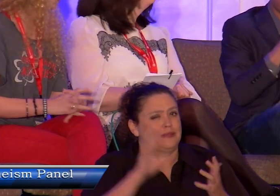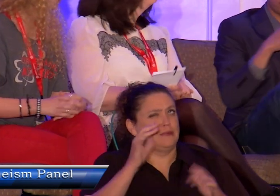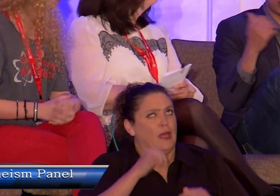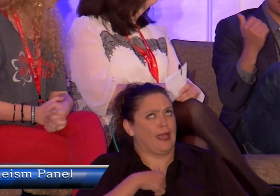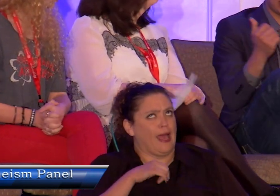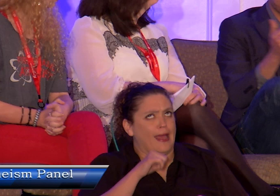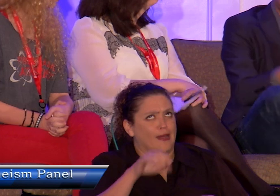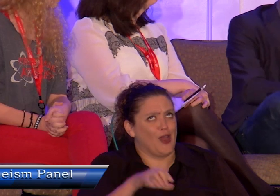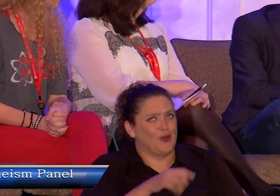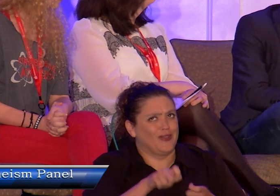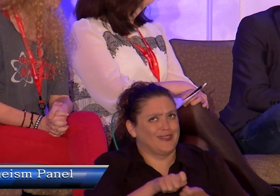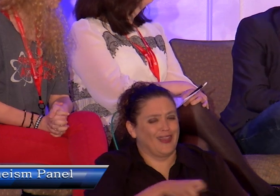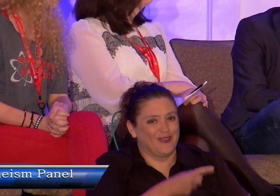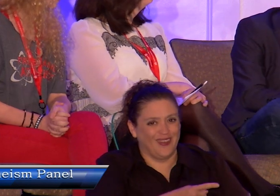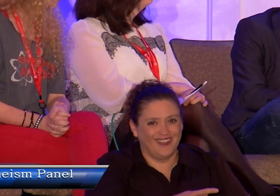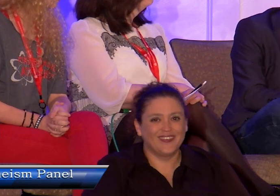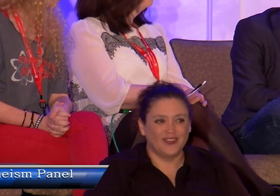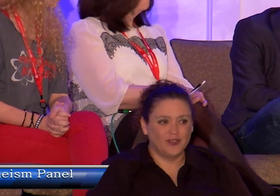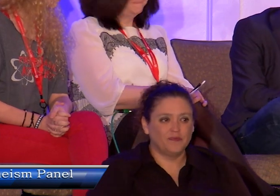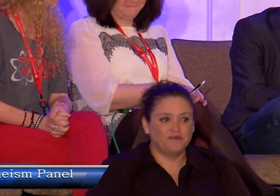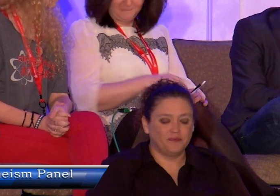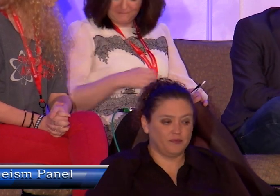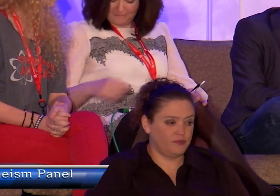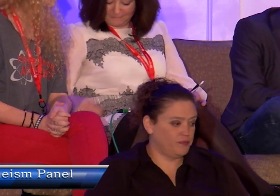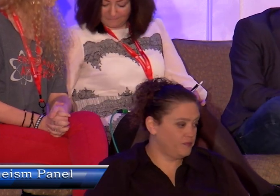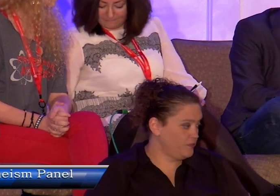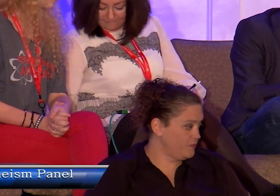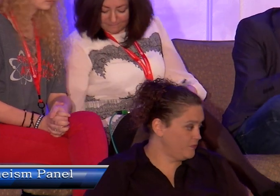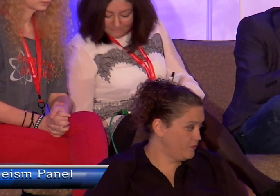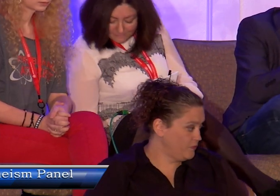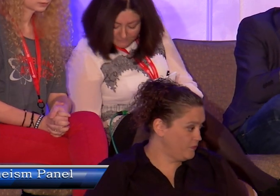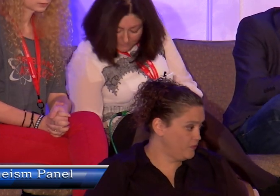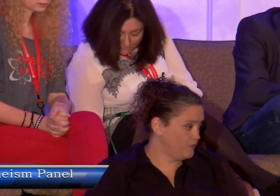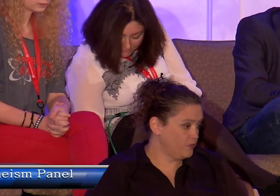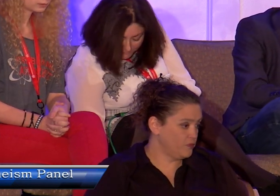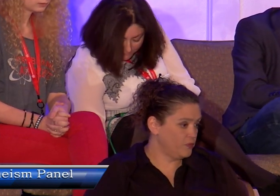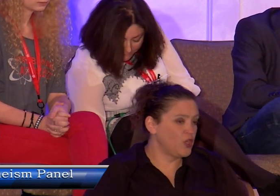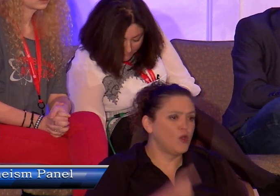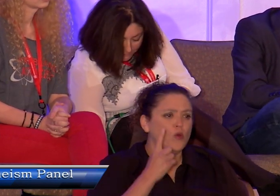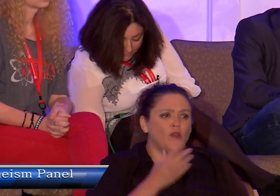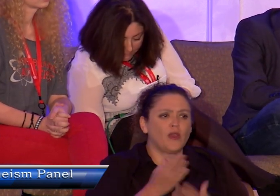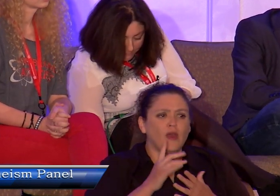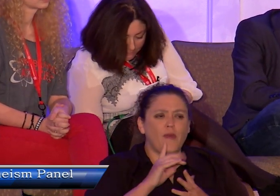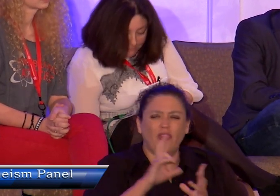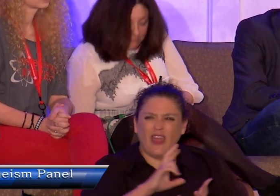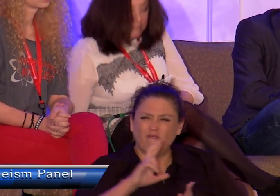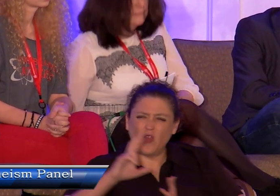Yeah, on what Maryam Namazie was saying about the far-right Christian,